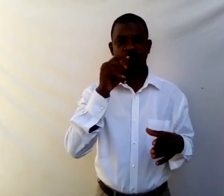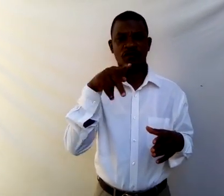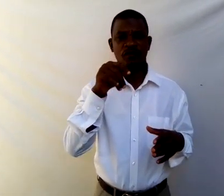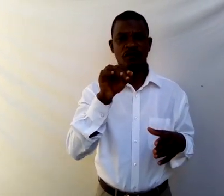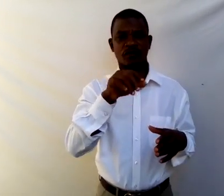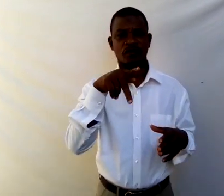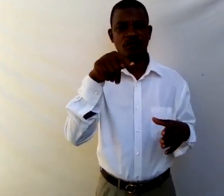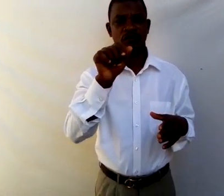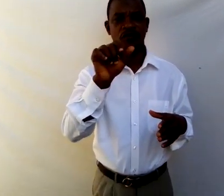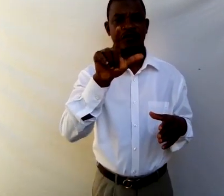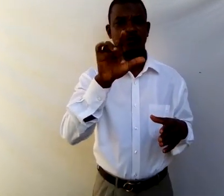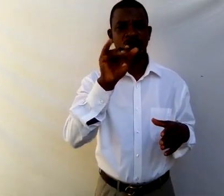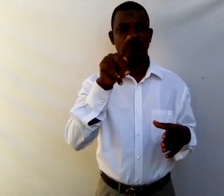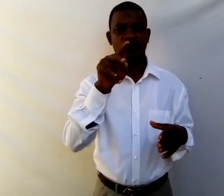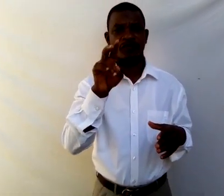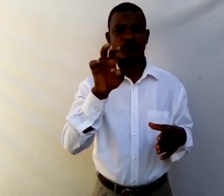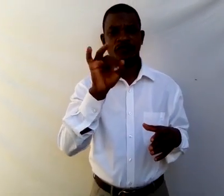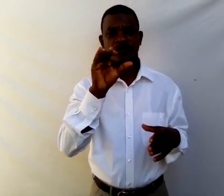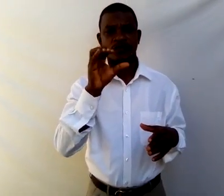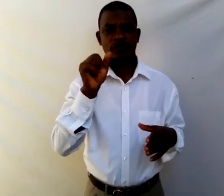pelvic girdle.